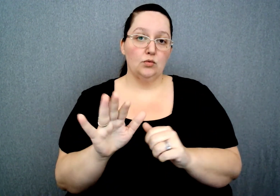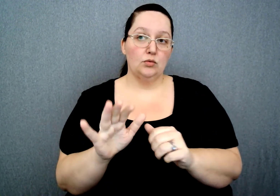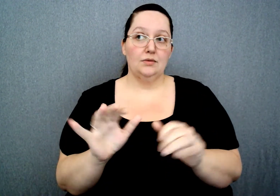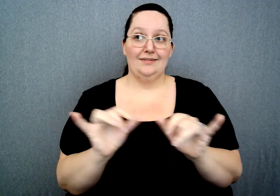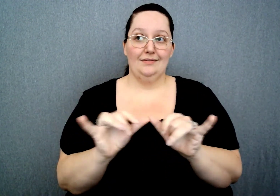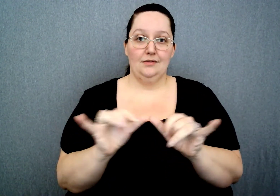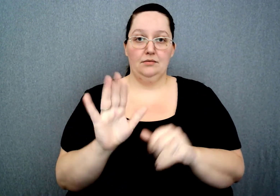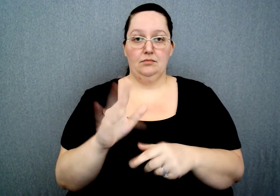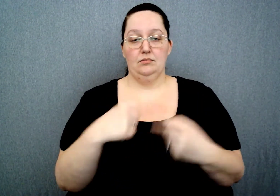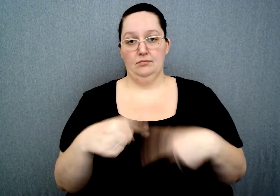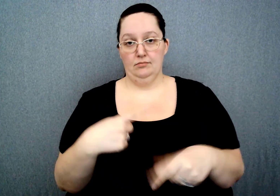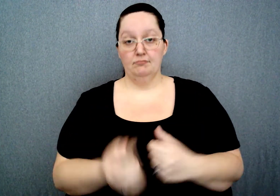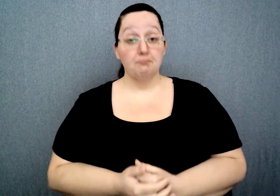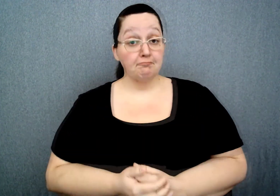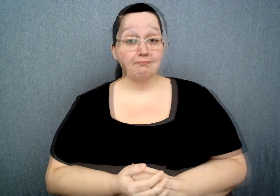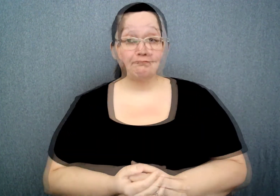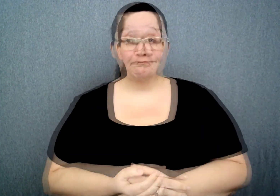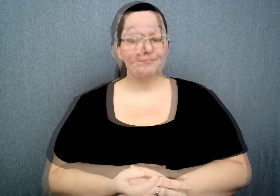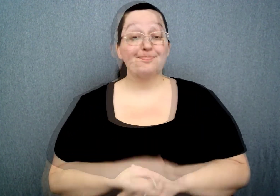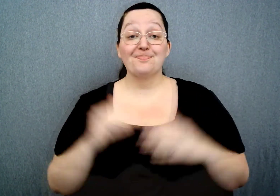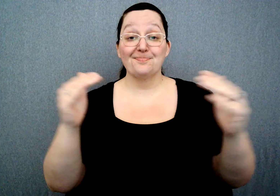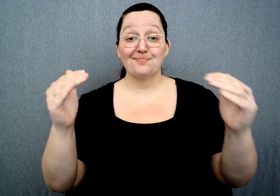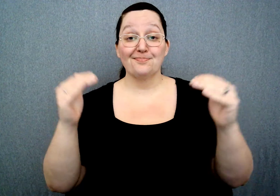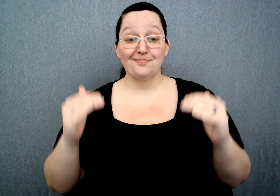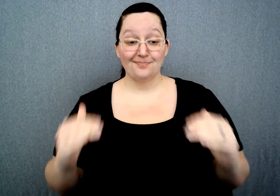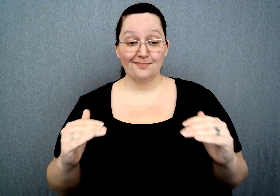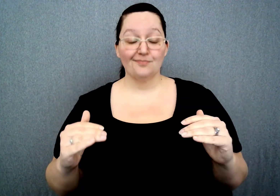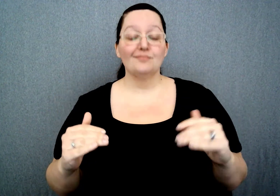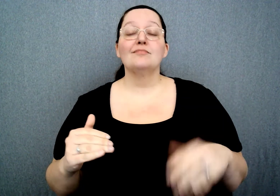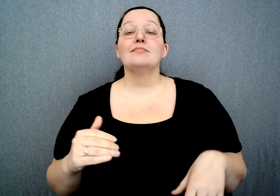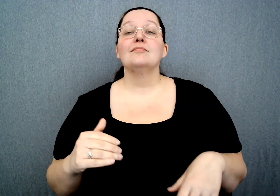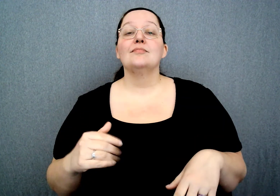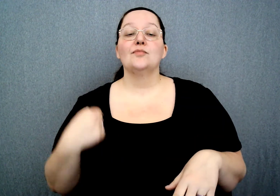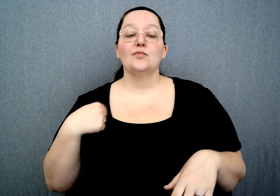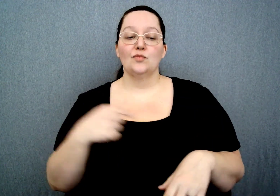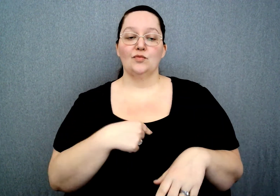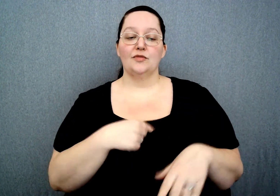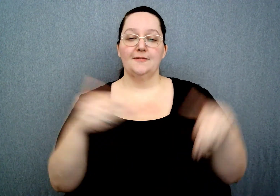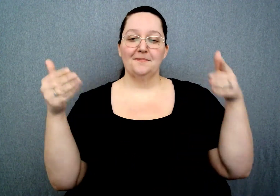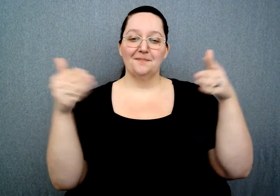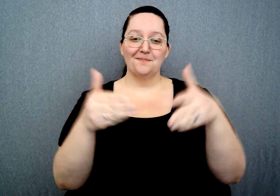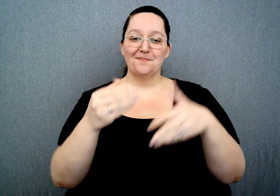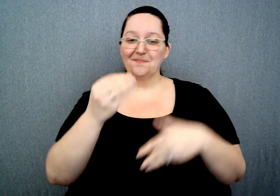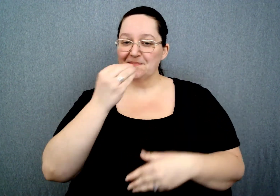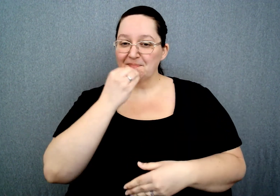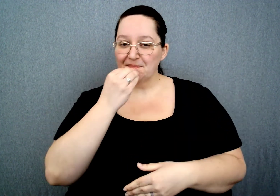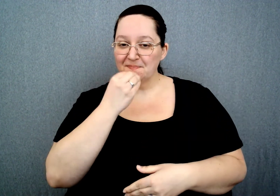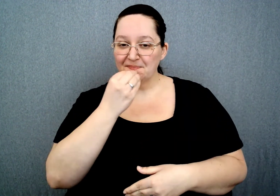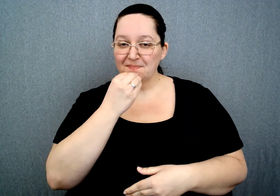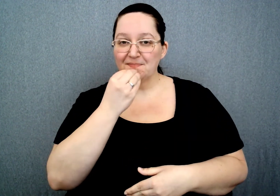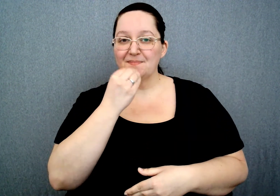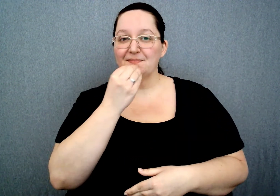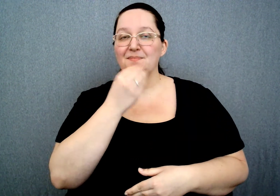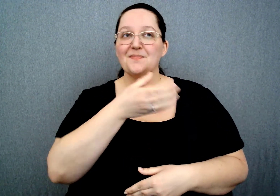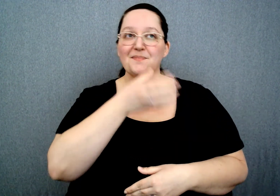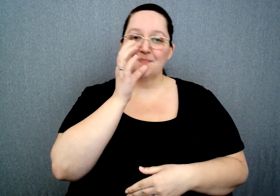what you mean. Right? What is the size of the plate? Next up, we are going to be focusing on